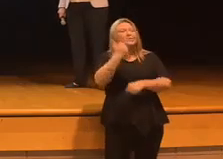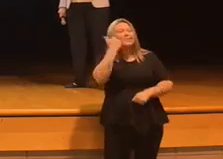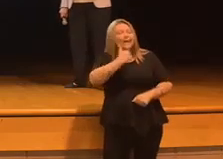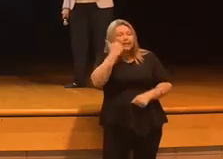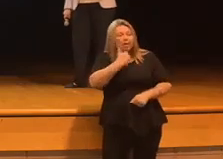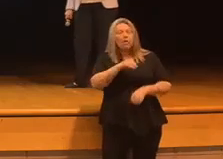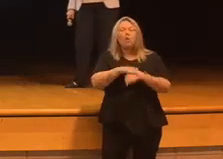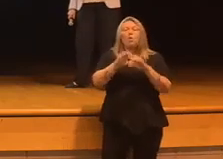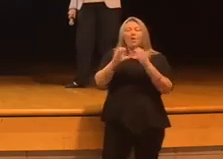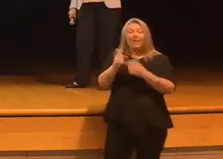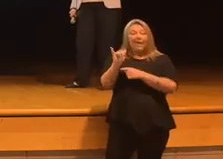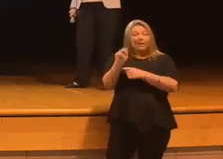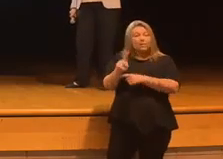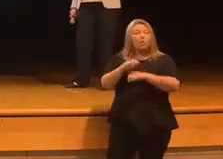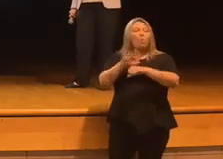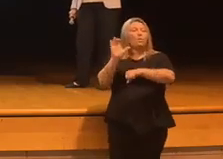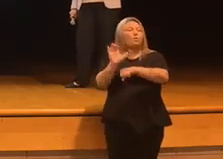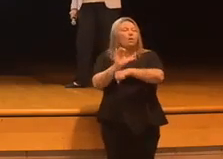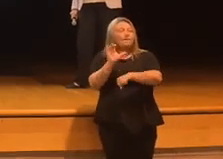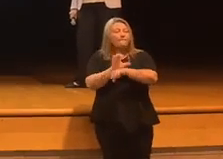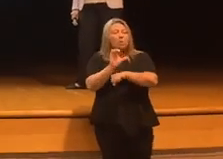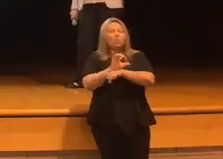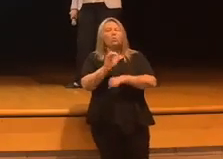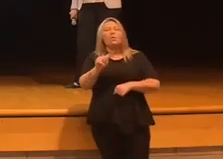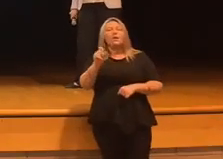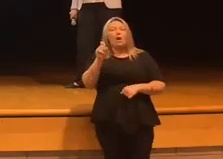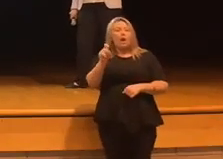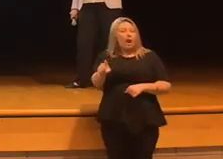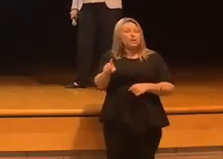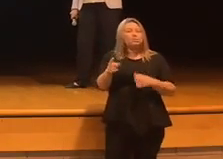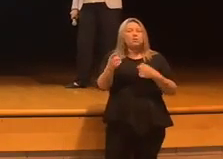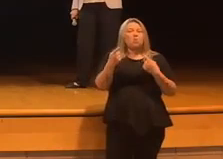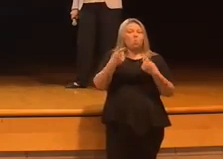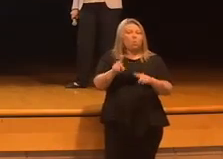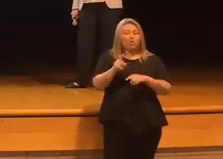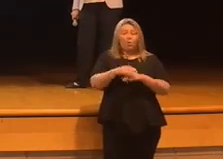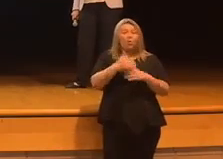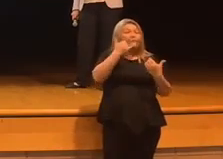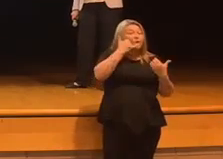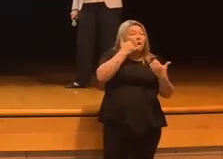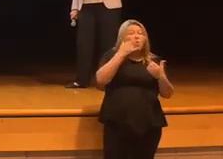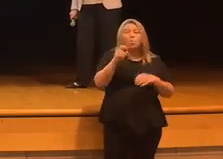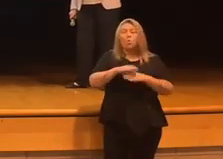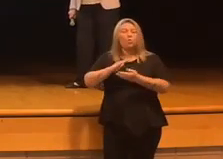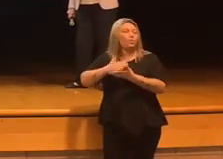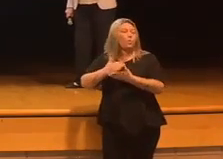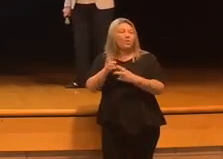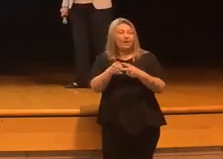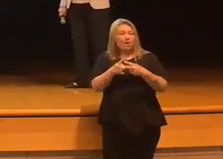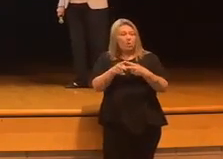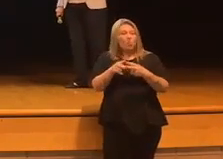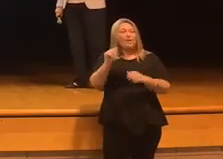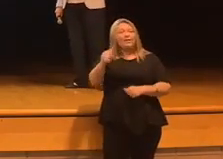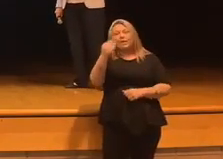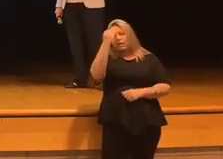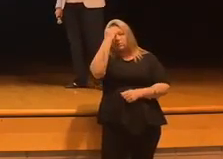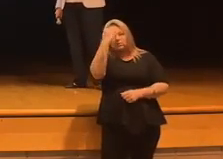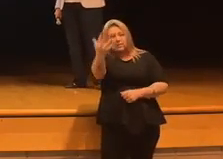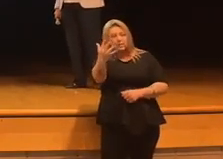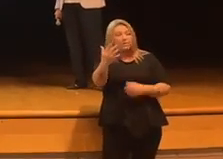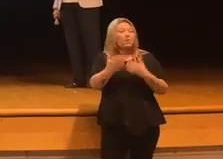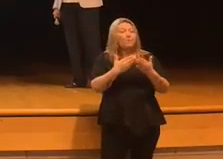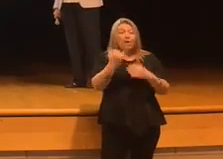link on their computers, accessed by their phone. As long as they're logged into Burke County schools, they can access the Say Something tip app at school and at